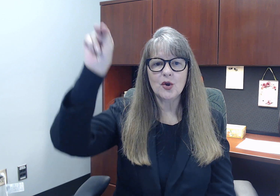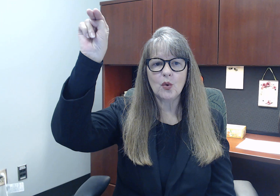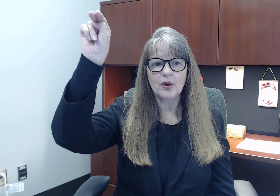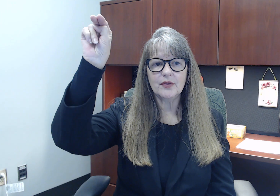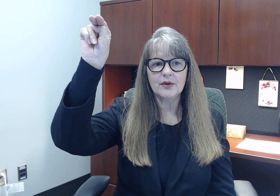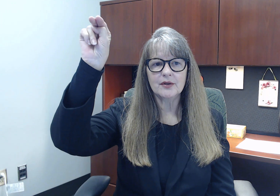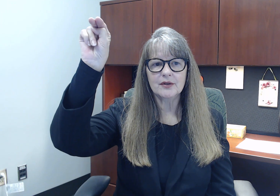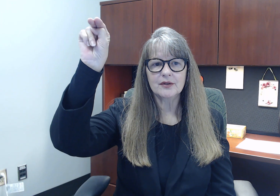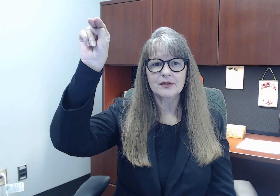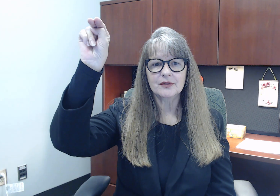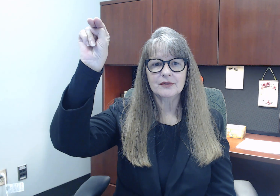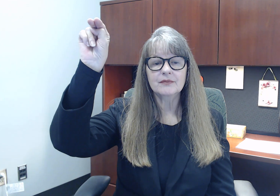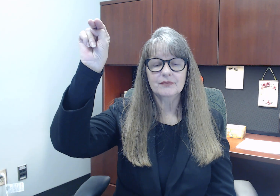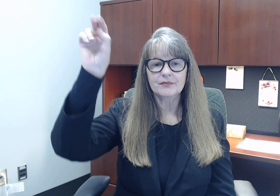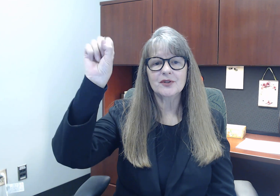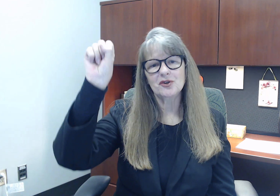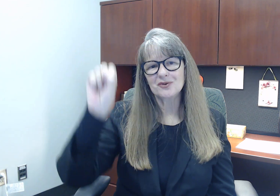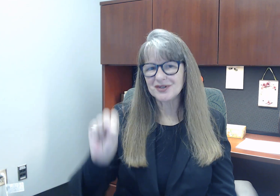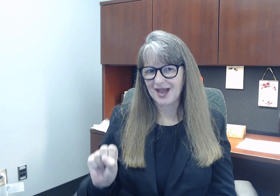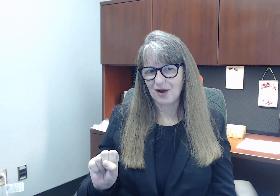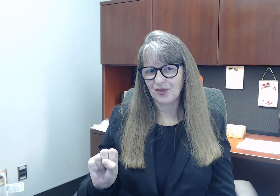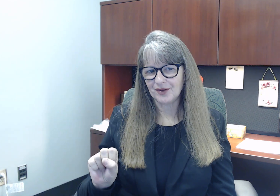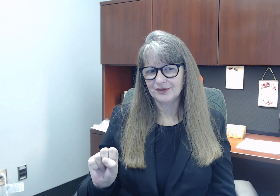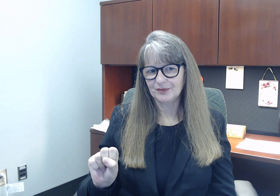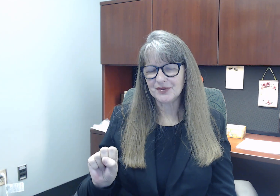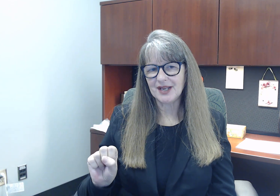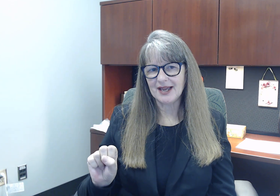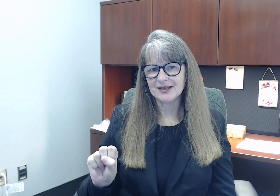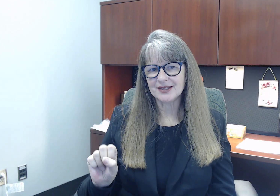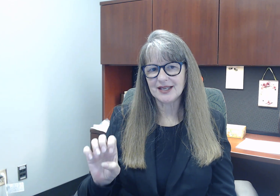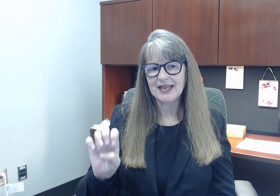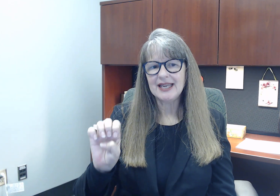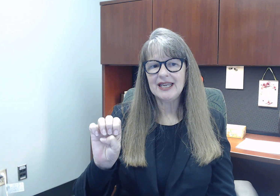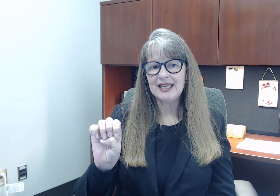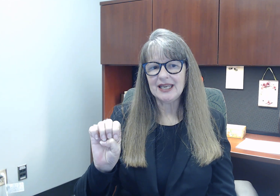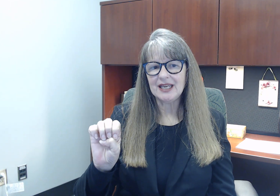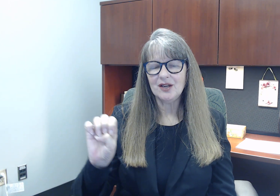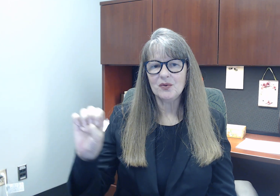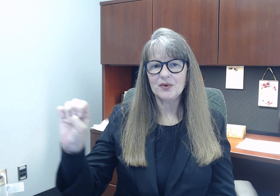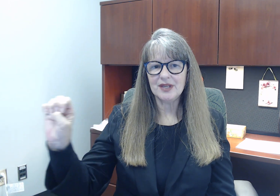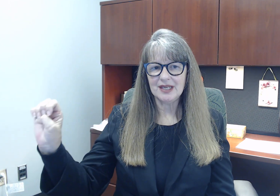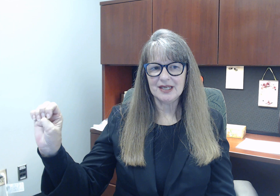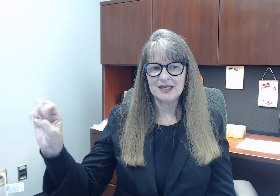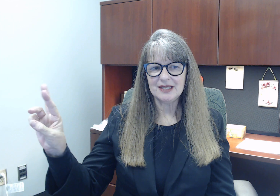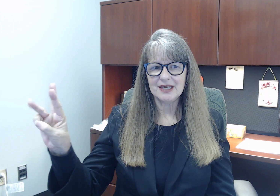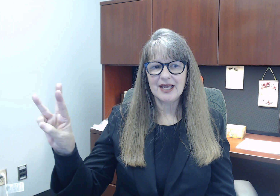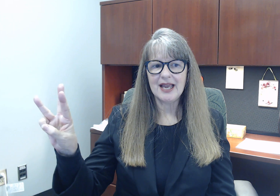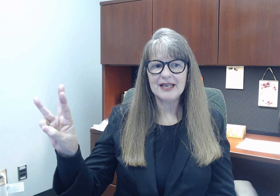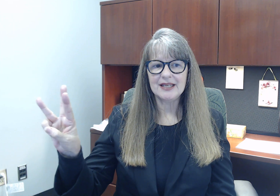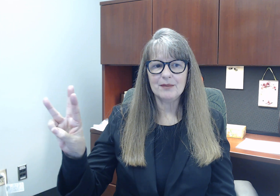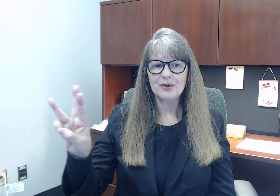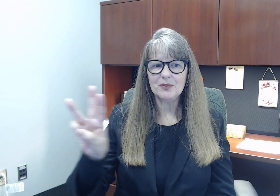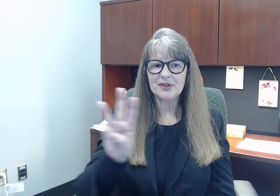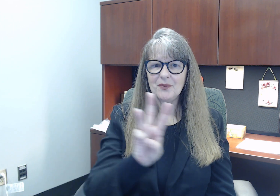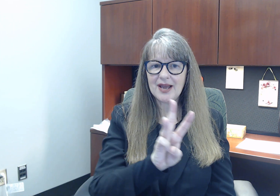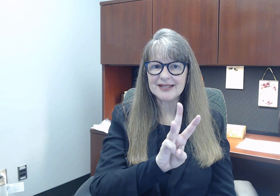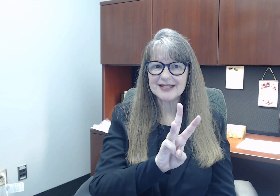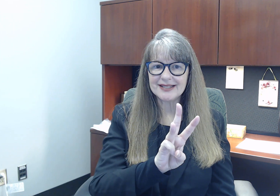north. So you do a south with an S, E with the E, and W with the west,